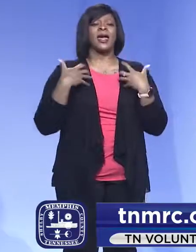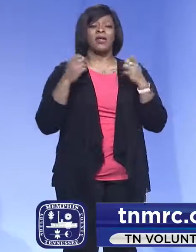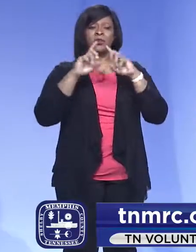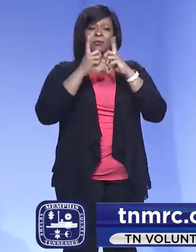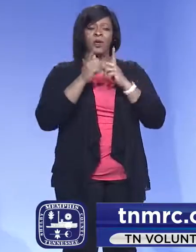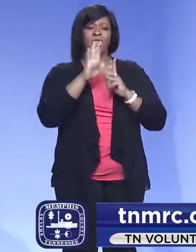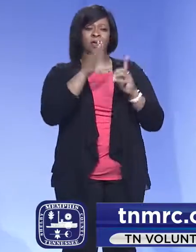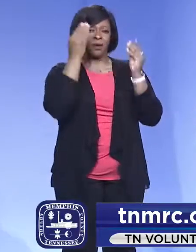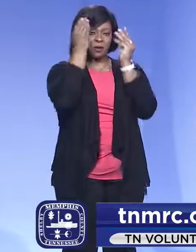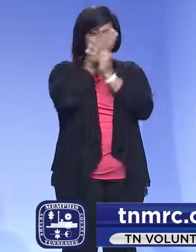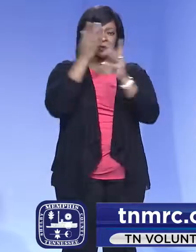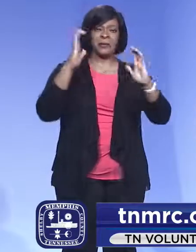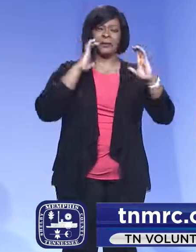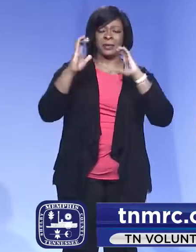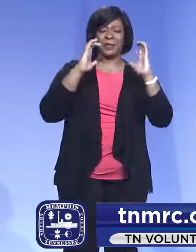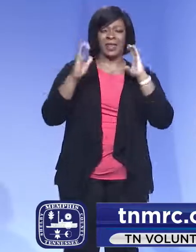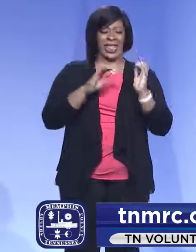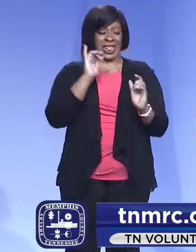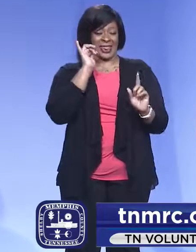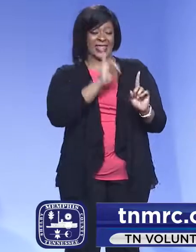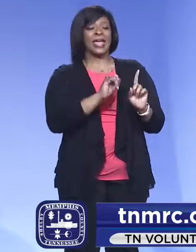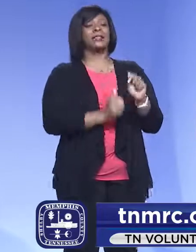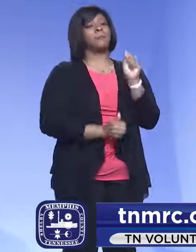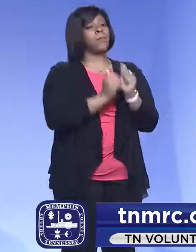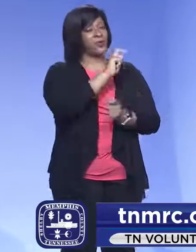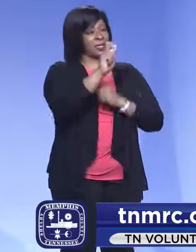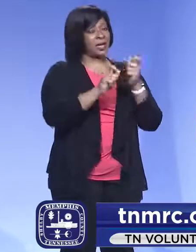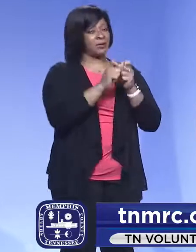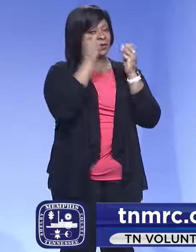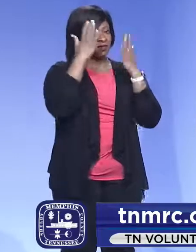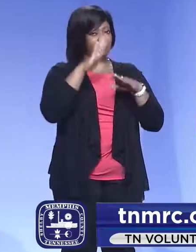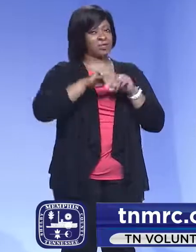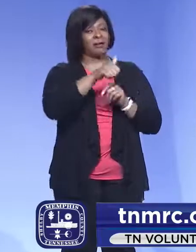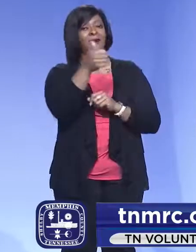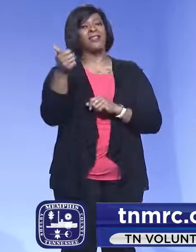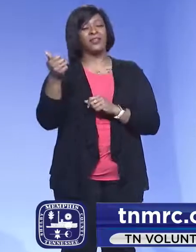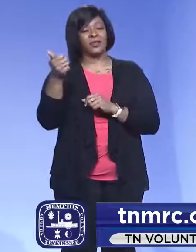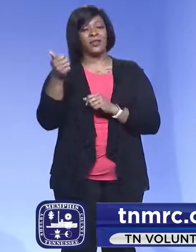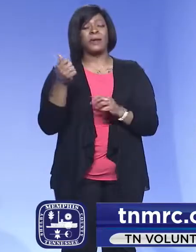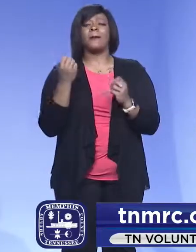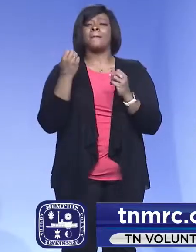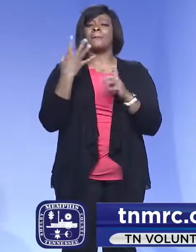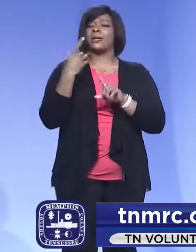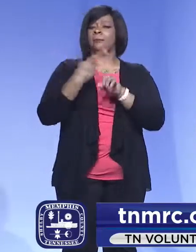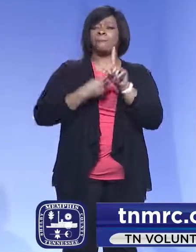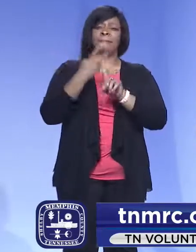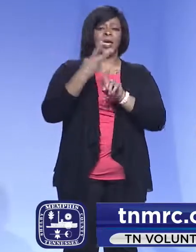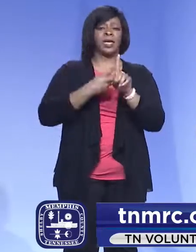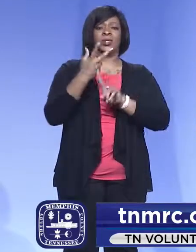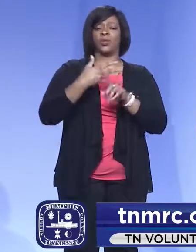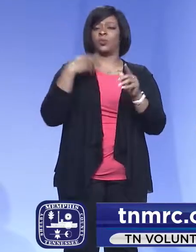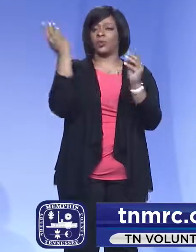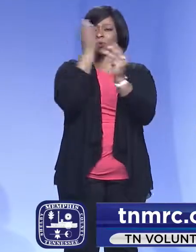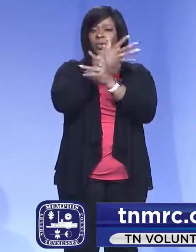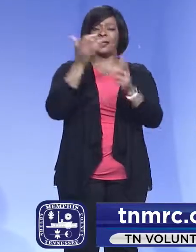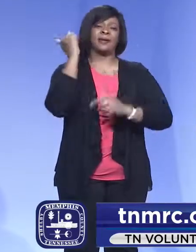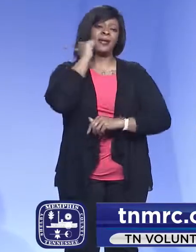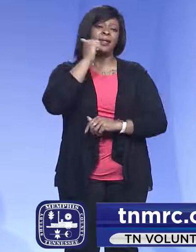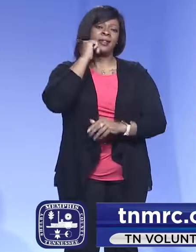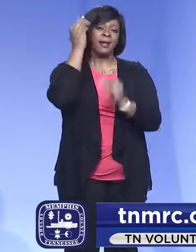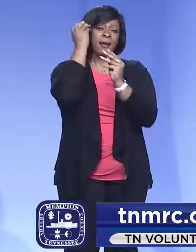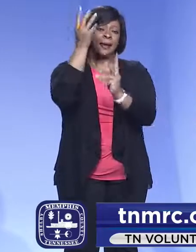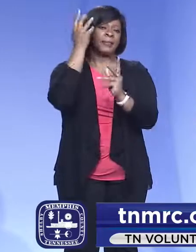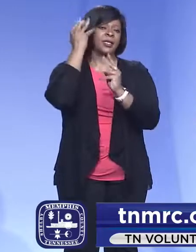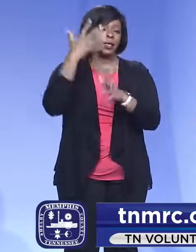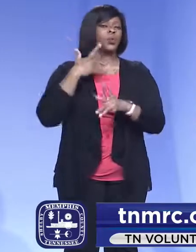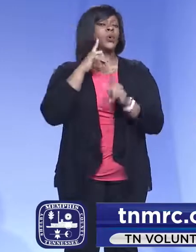department communications because that will be most accurate. So for many months, we have released a daily update. We